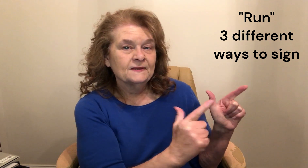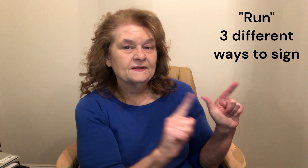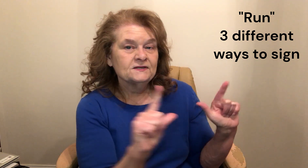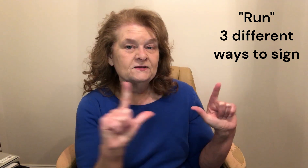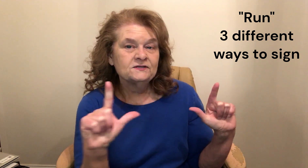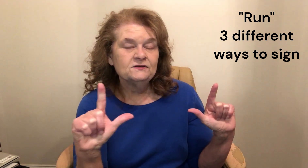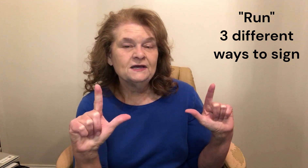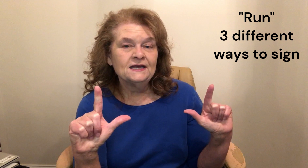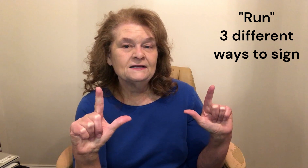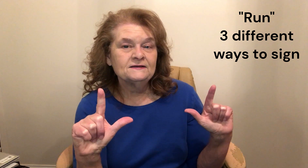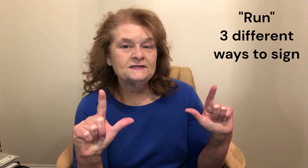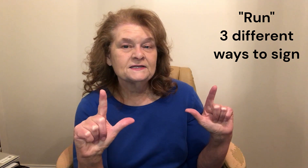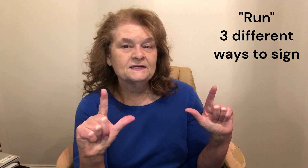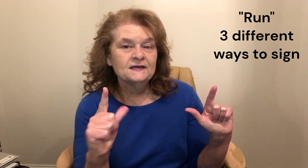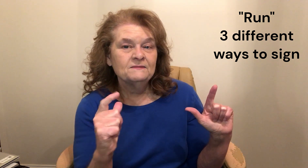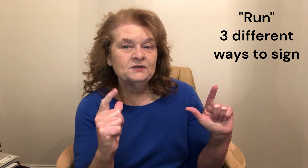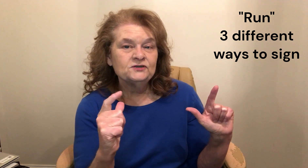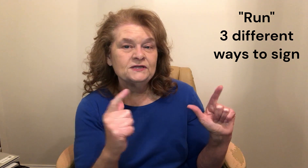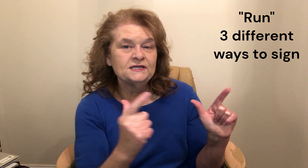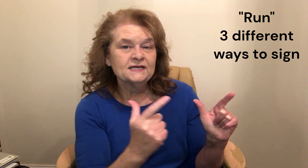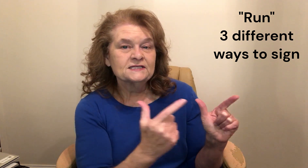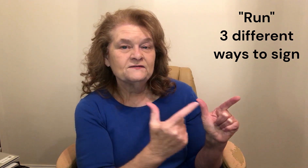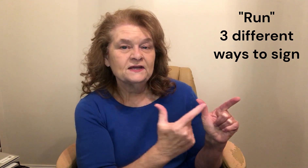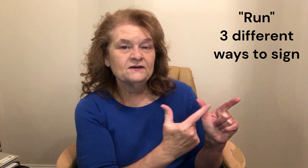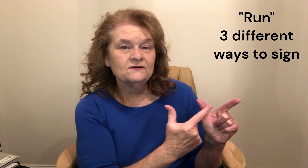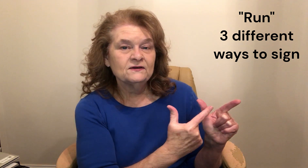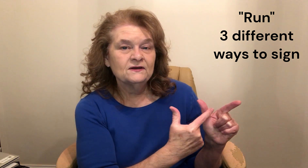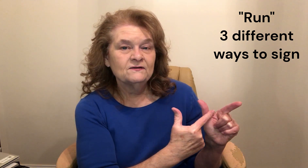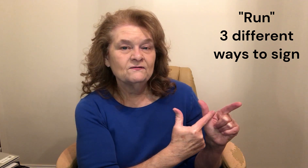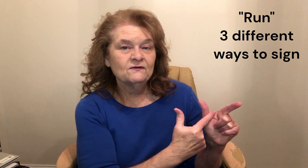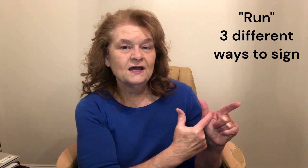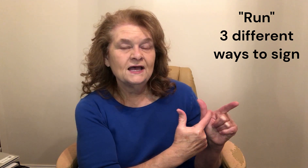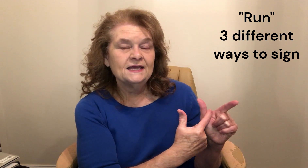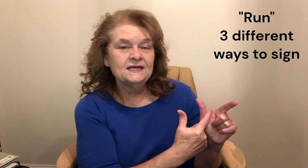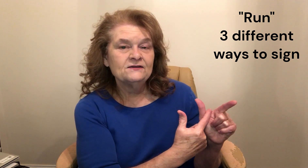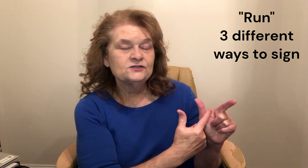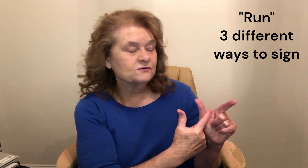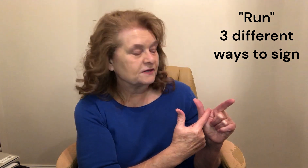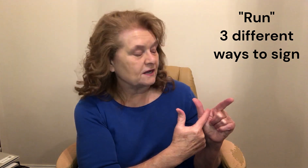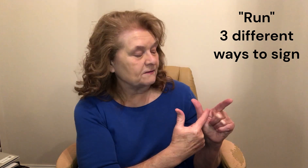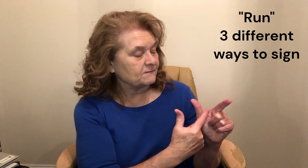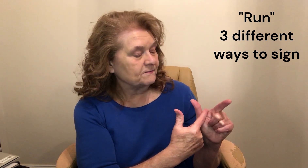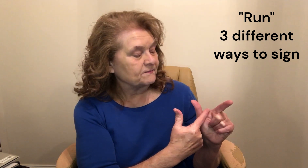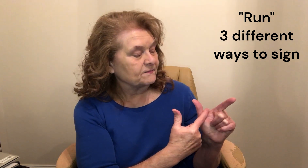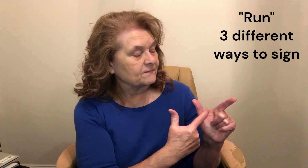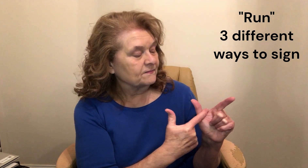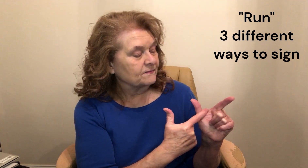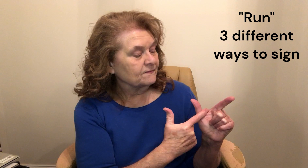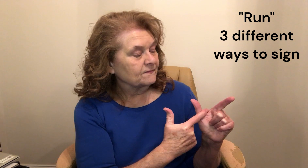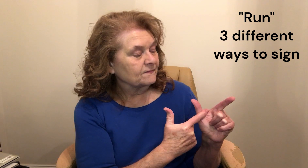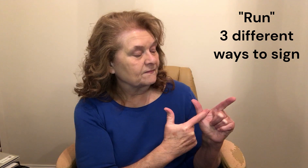So your 2 L's, put your index finger right here at your thumb.